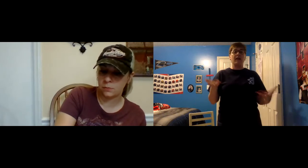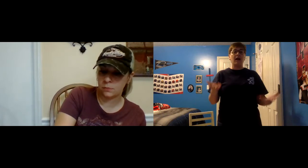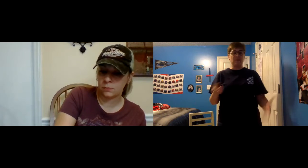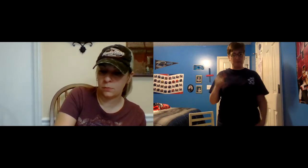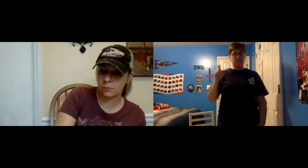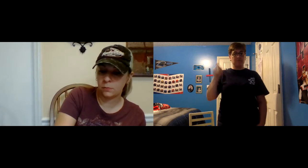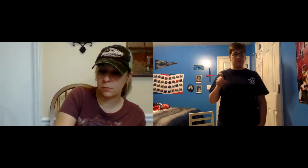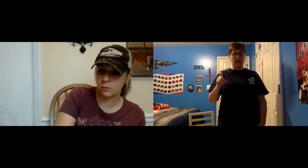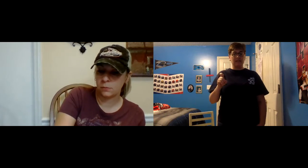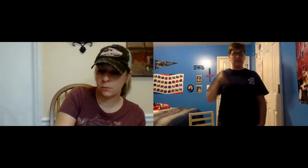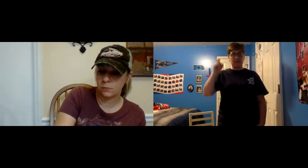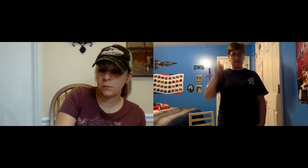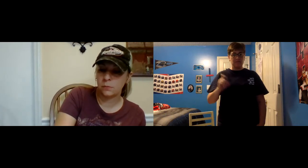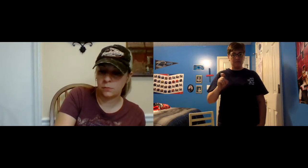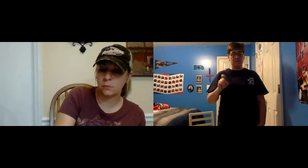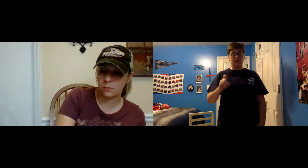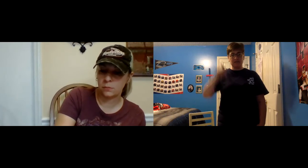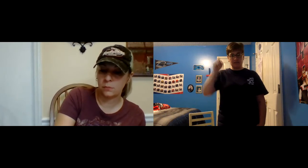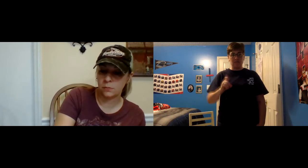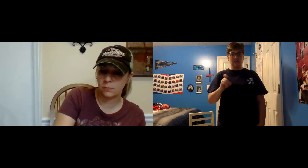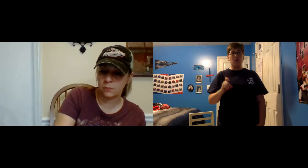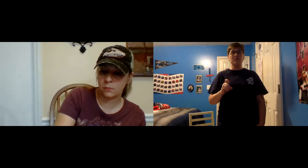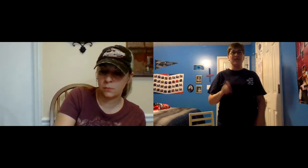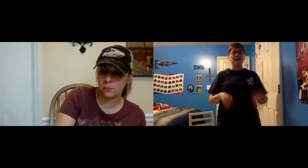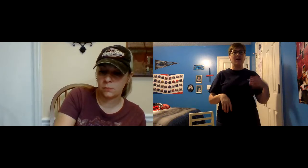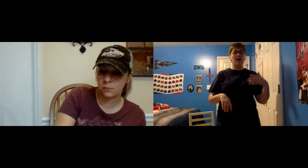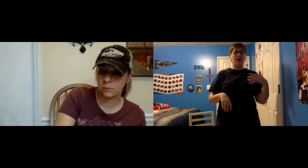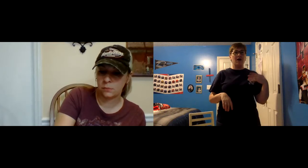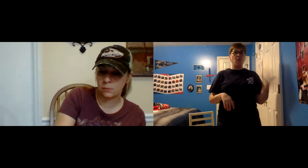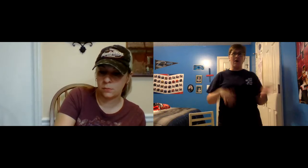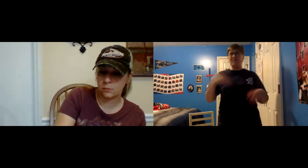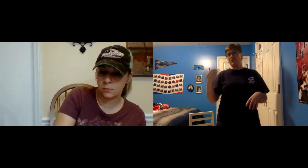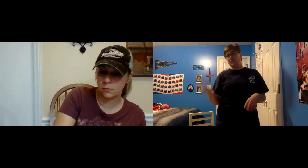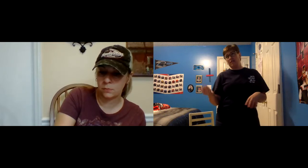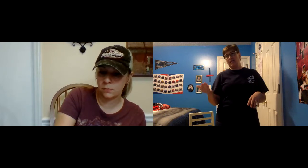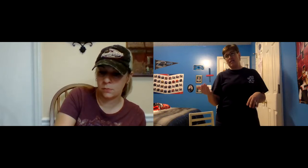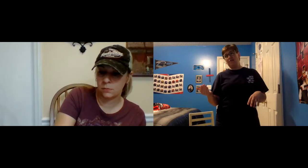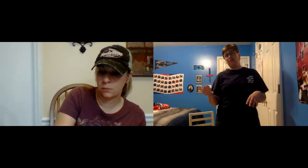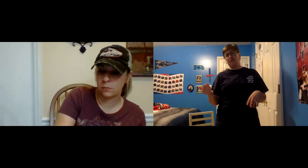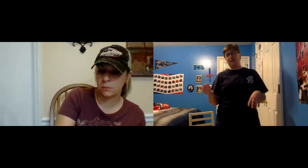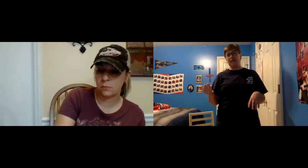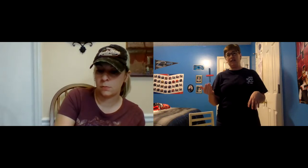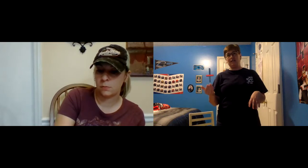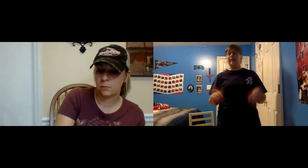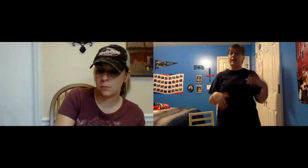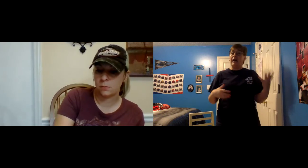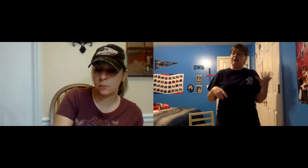it's not an option. It has to be done. Must, almost like a want versus a need.